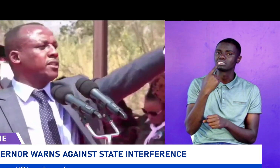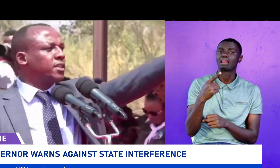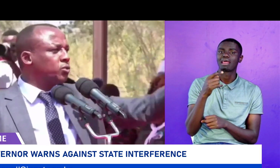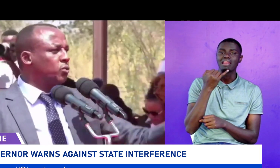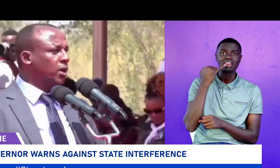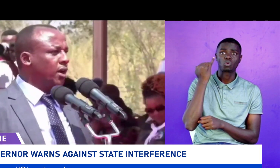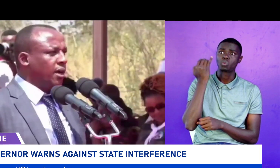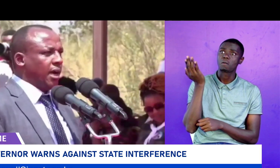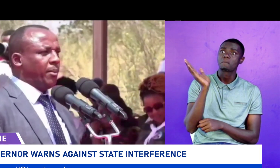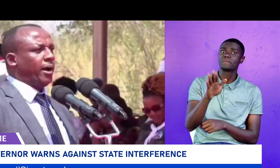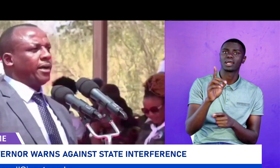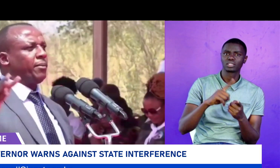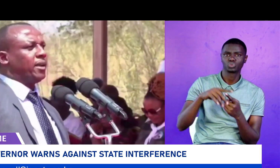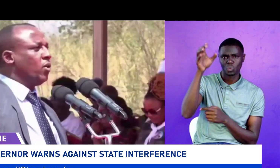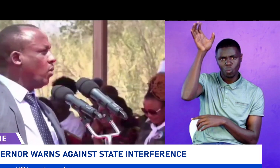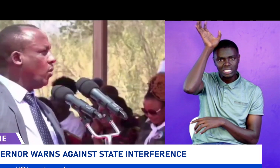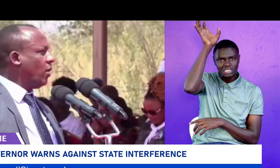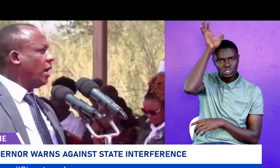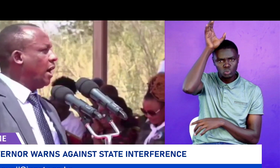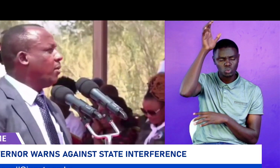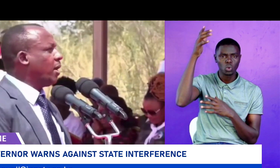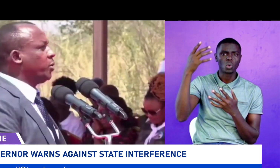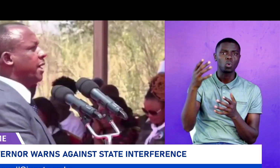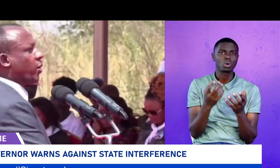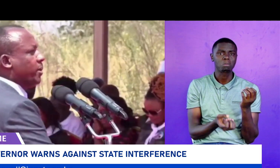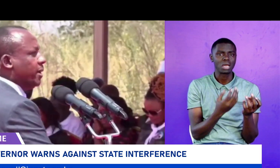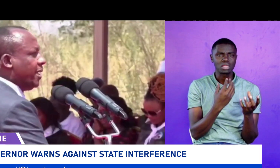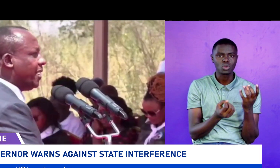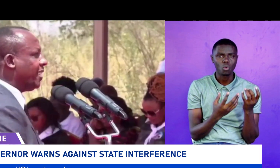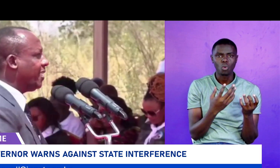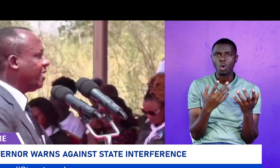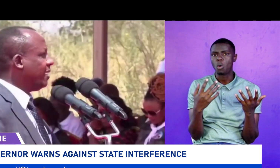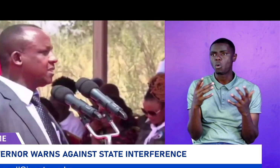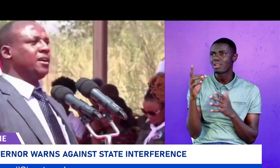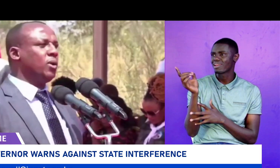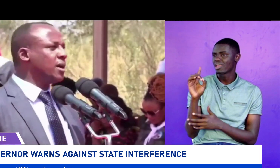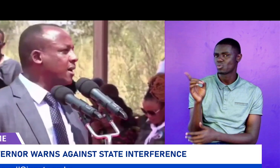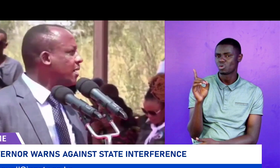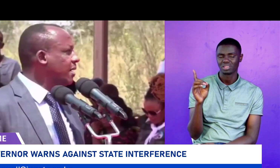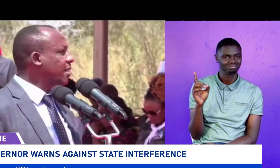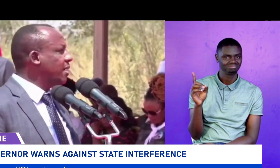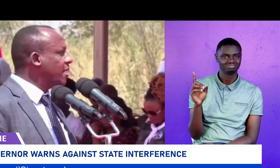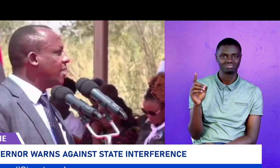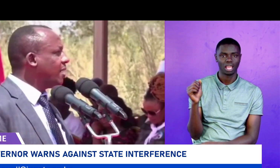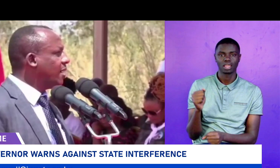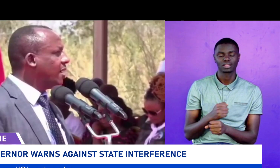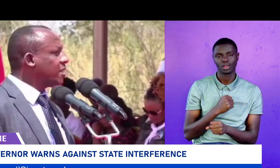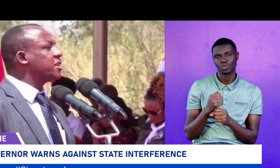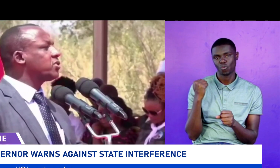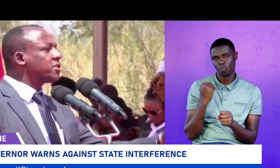Gishu, ama waende Baringo, ama warudi Nairobi. It can't work. The resources we